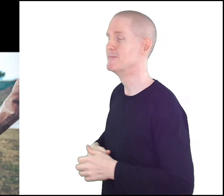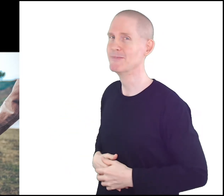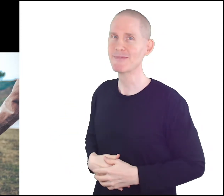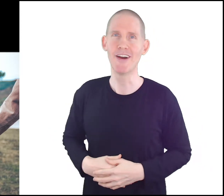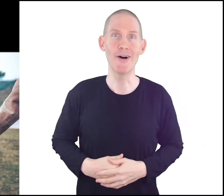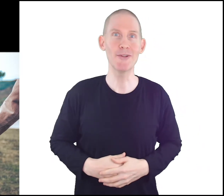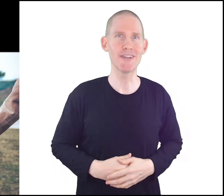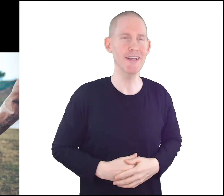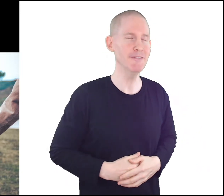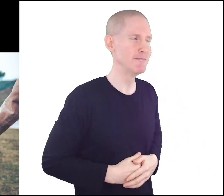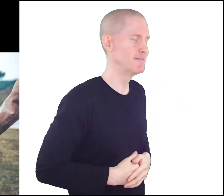Other side.